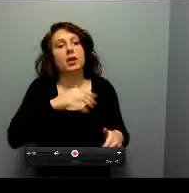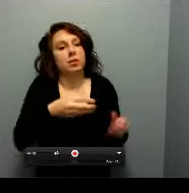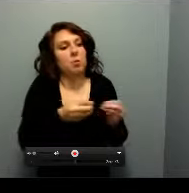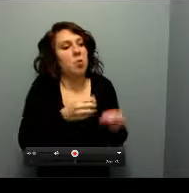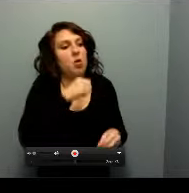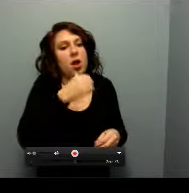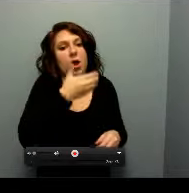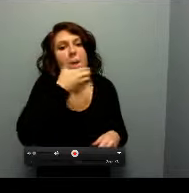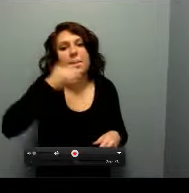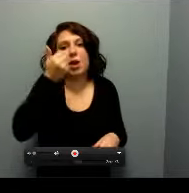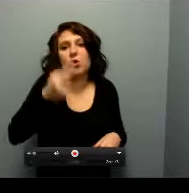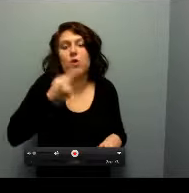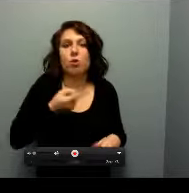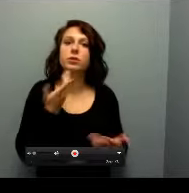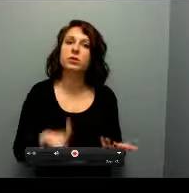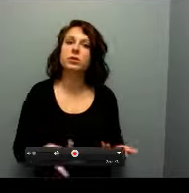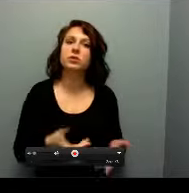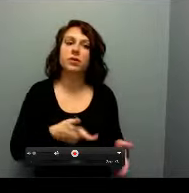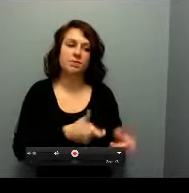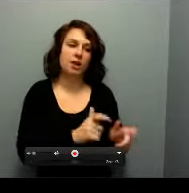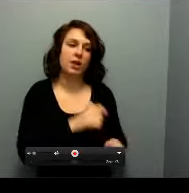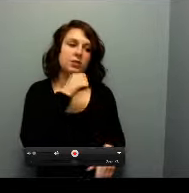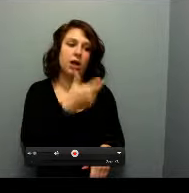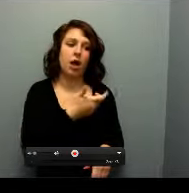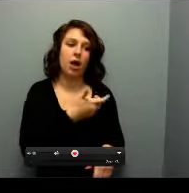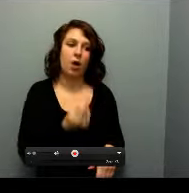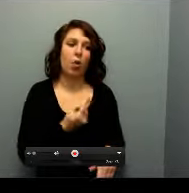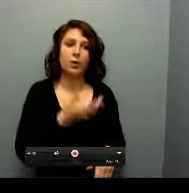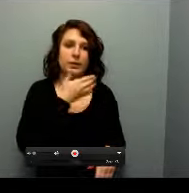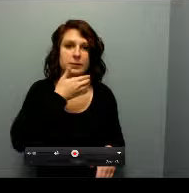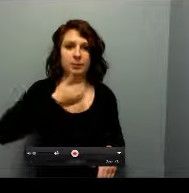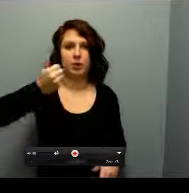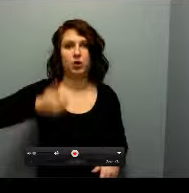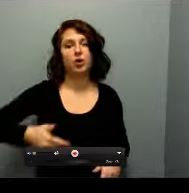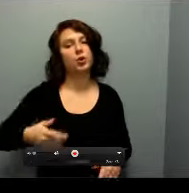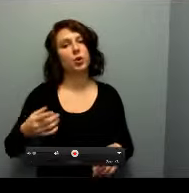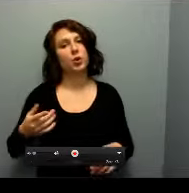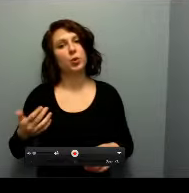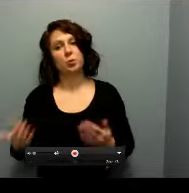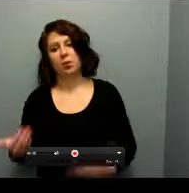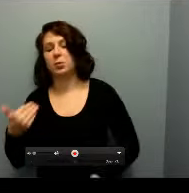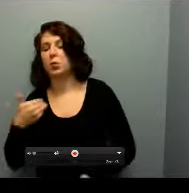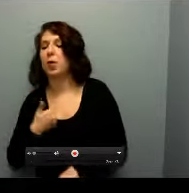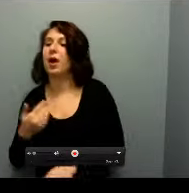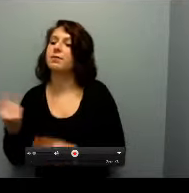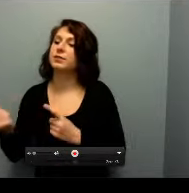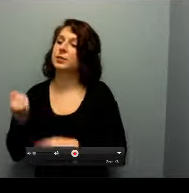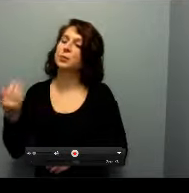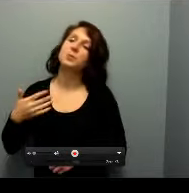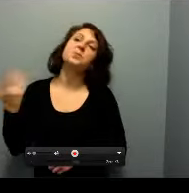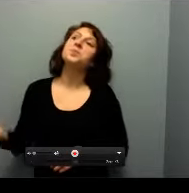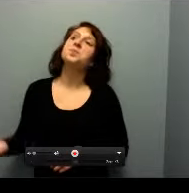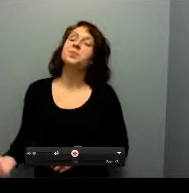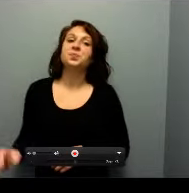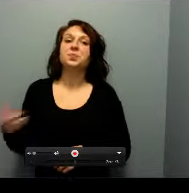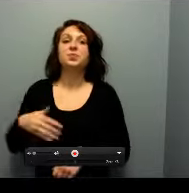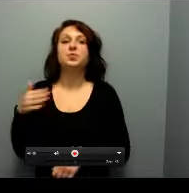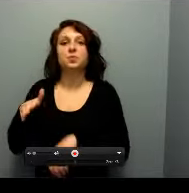employee that sort of plods along, learns slowly, especially as we get